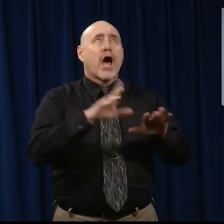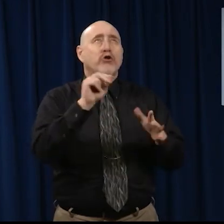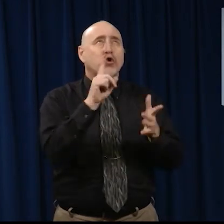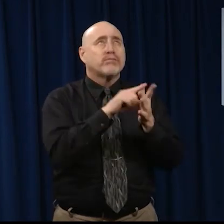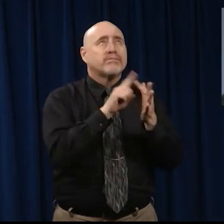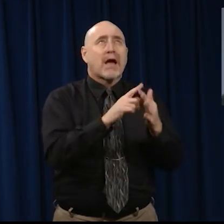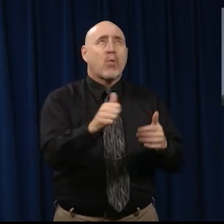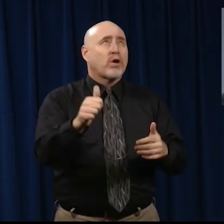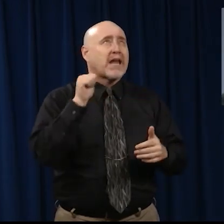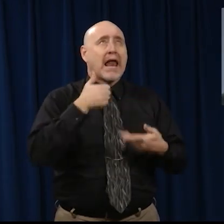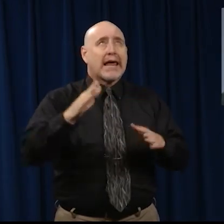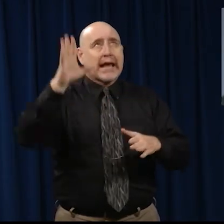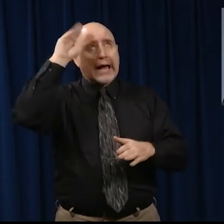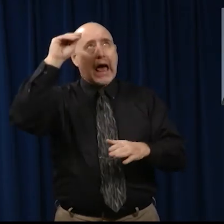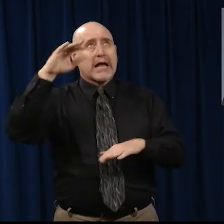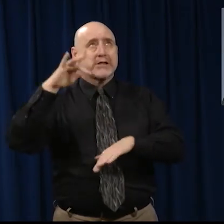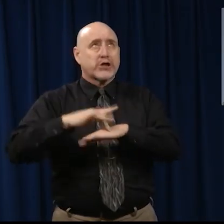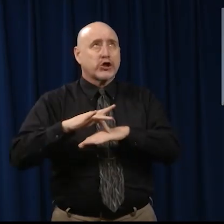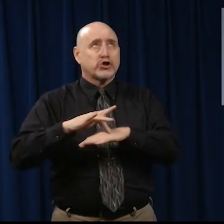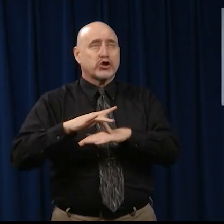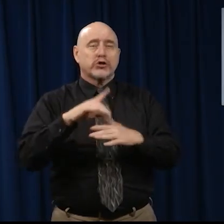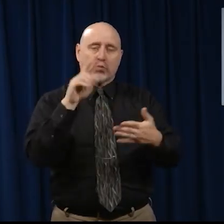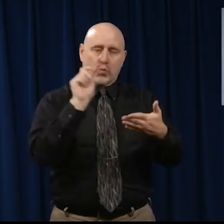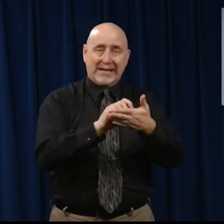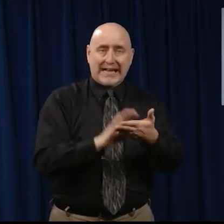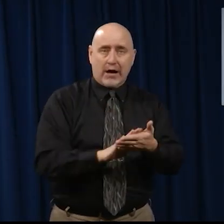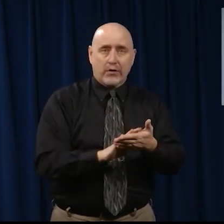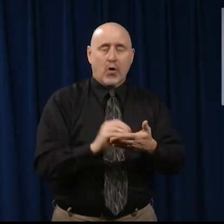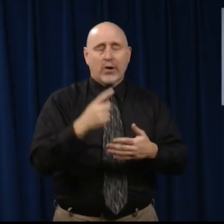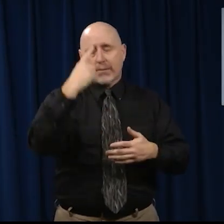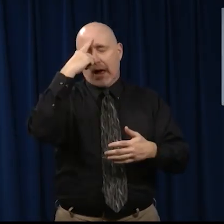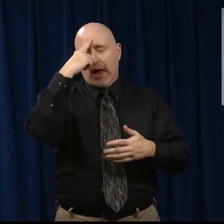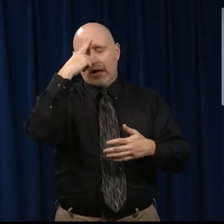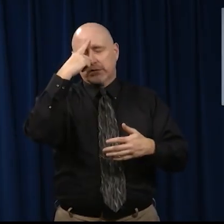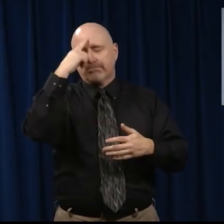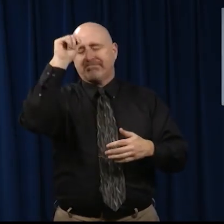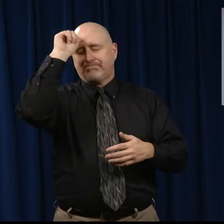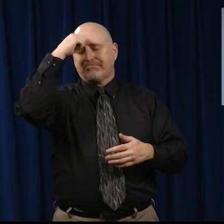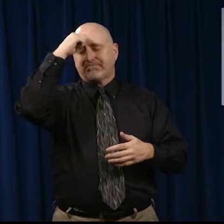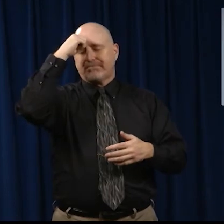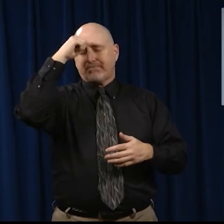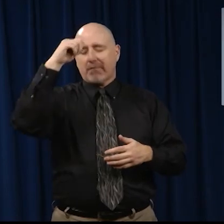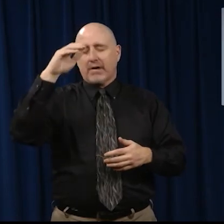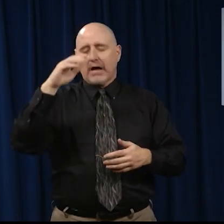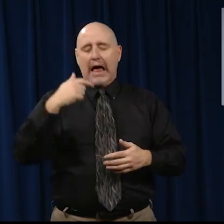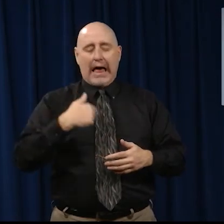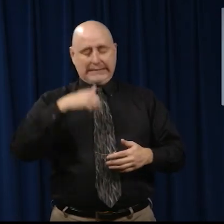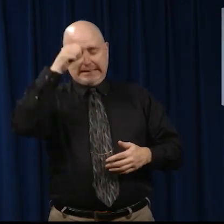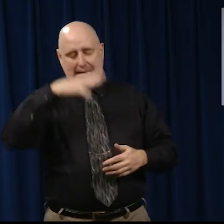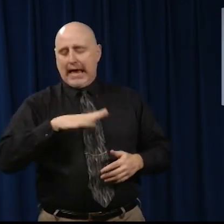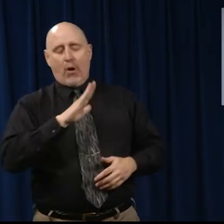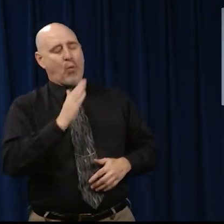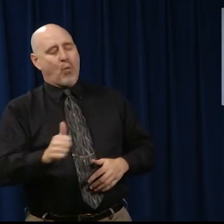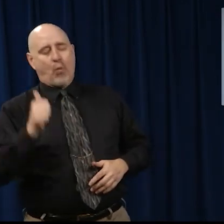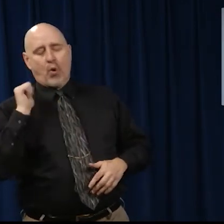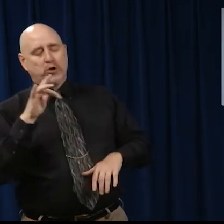will not do. I will not let a guy touch, and write it down. Or in your mind, make a note. As a guy, I will not